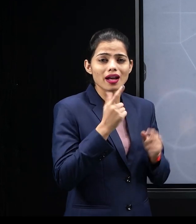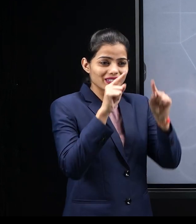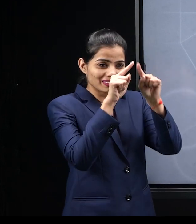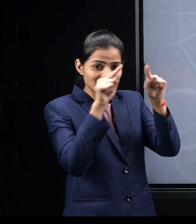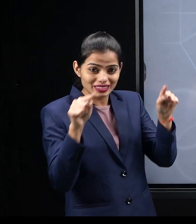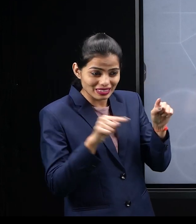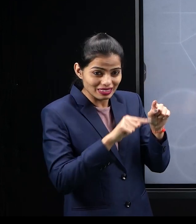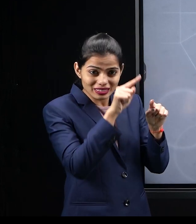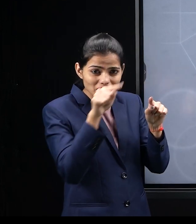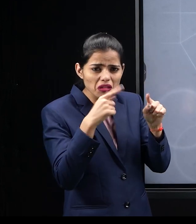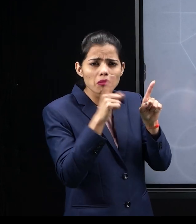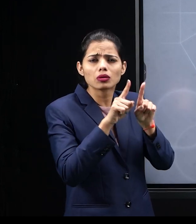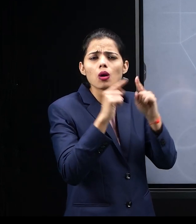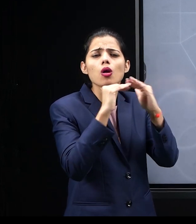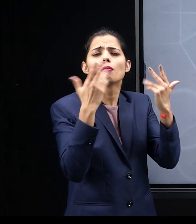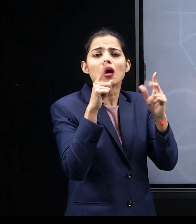What is triangle inequality?